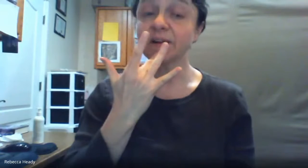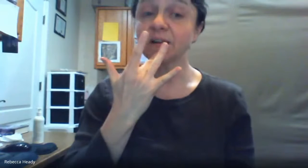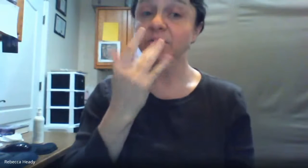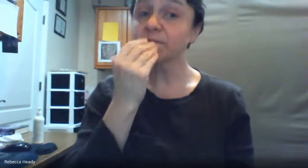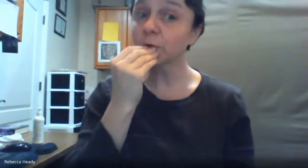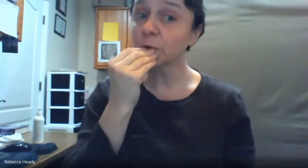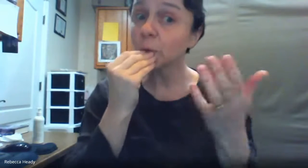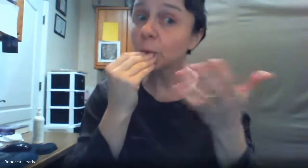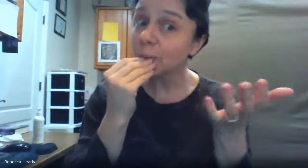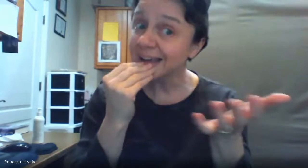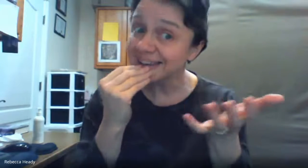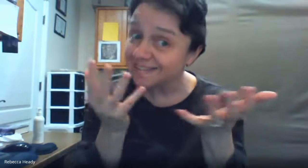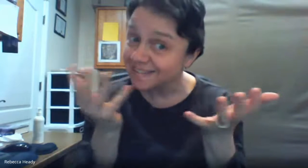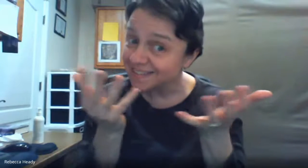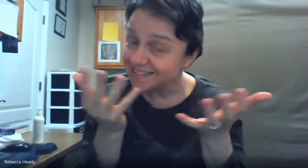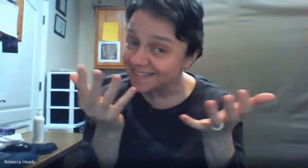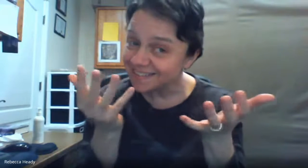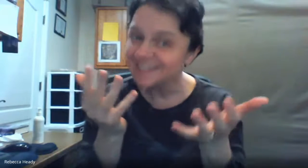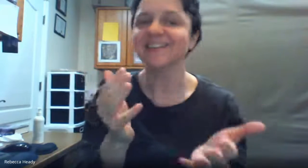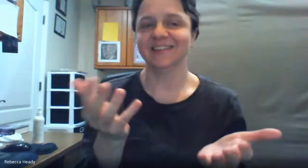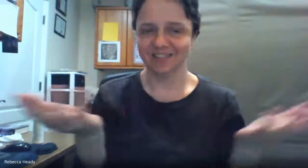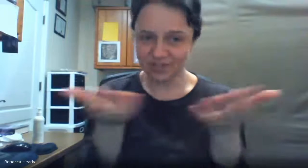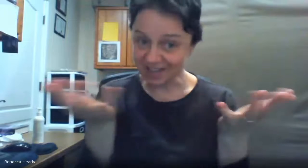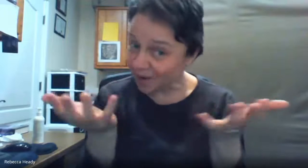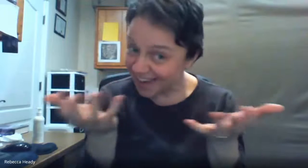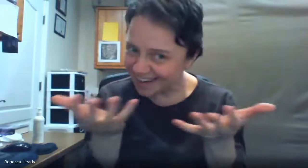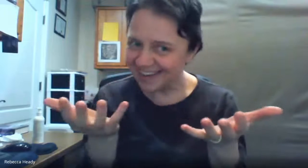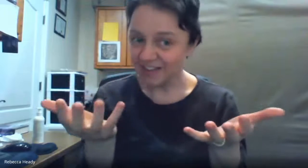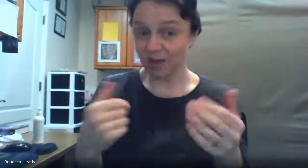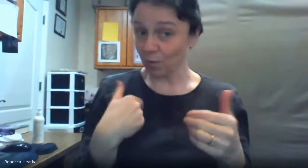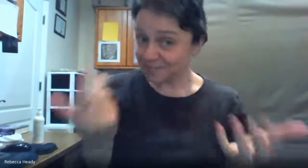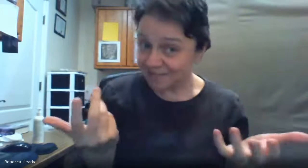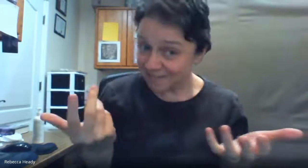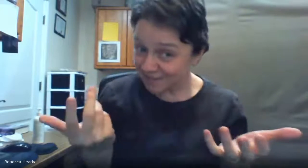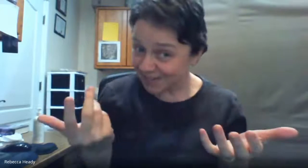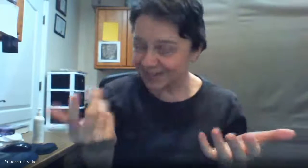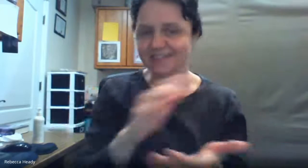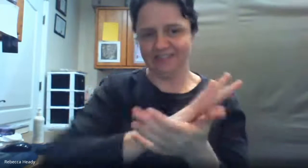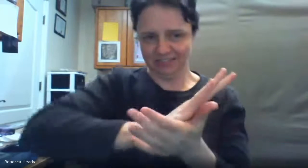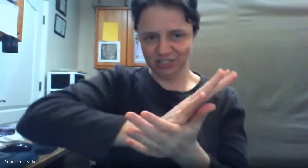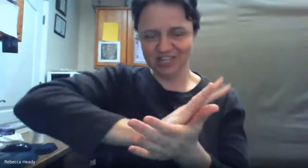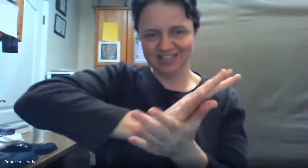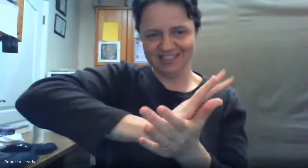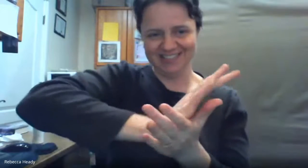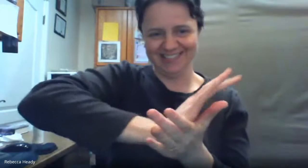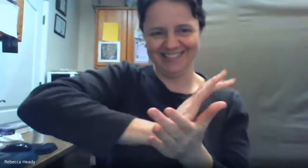favorite food. What? Okay. You could say what? Like, what's my favorite food? Cheese.